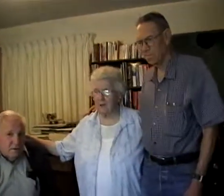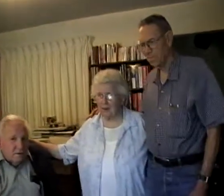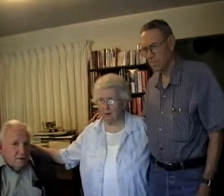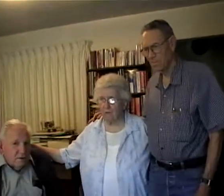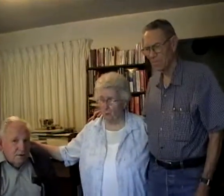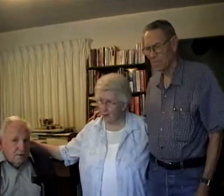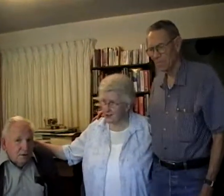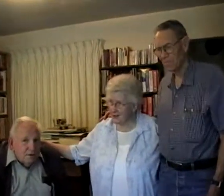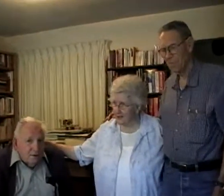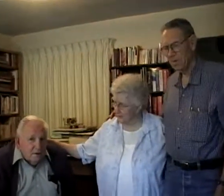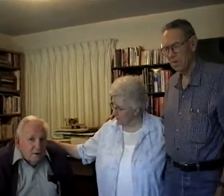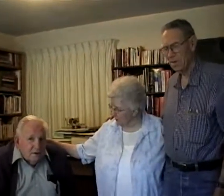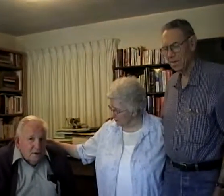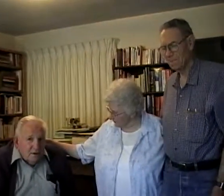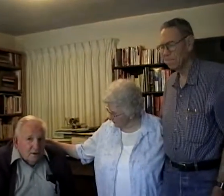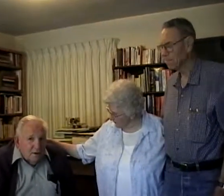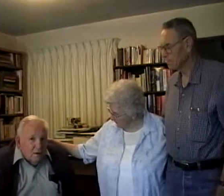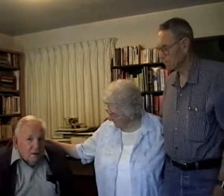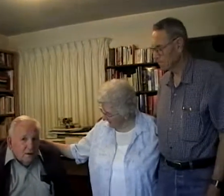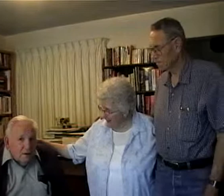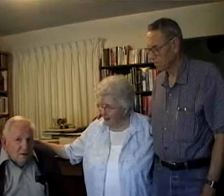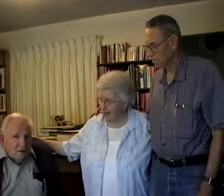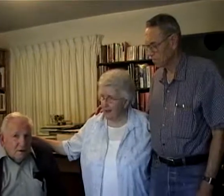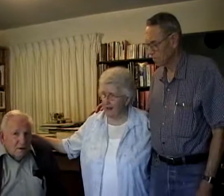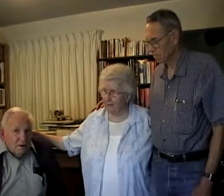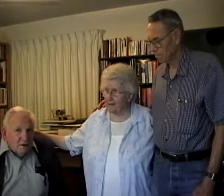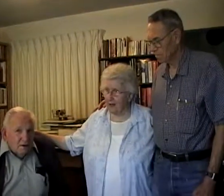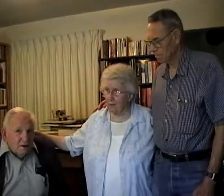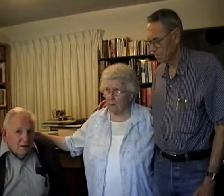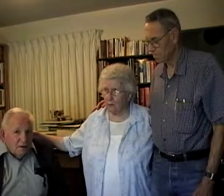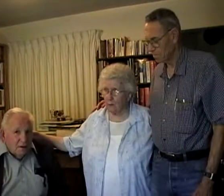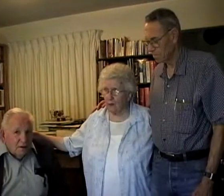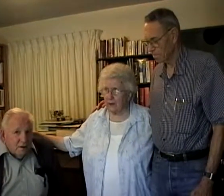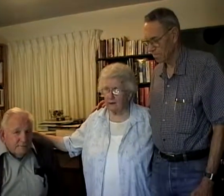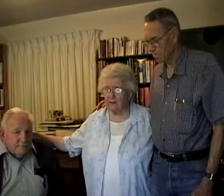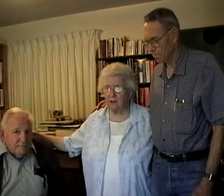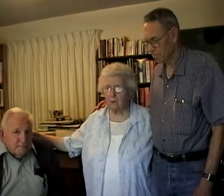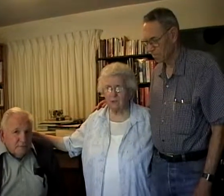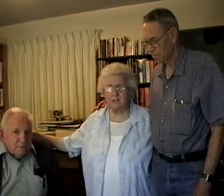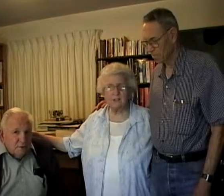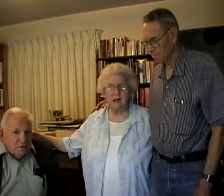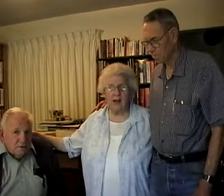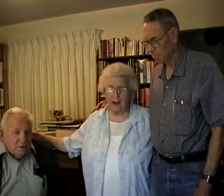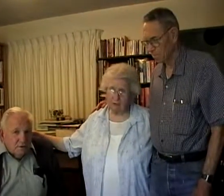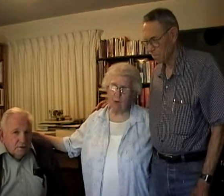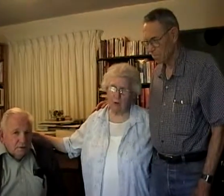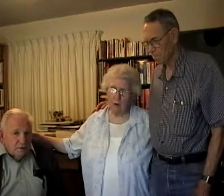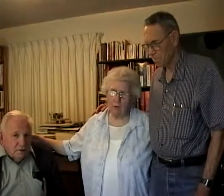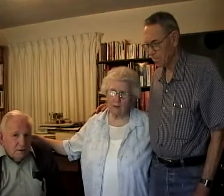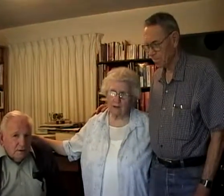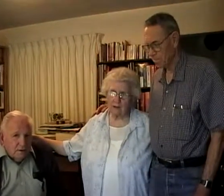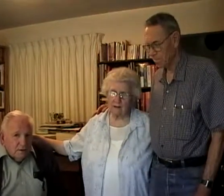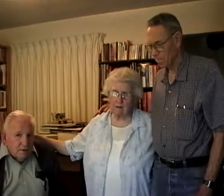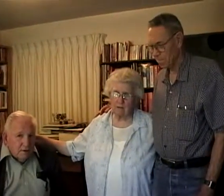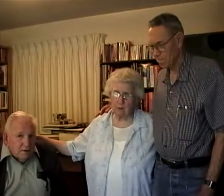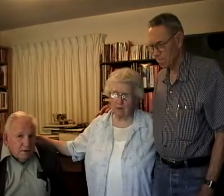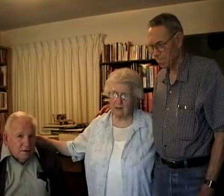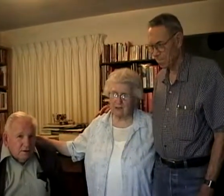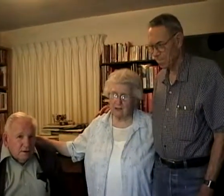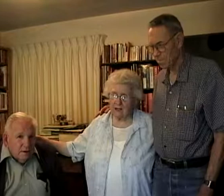Air Force during World War II. And we had living with us, after the war, we had living with us